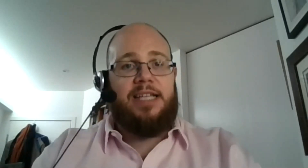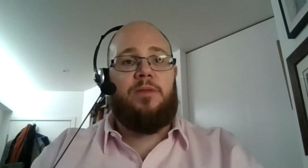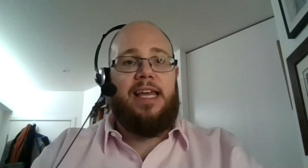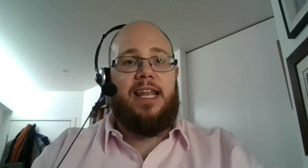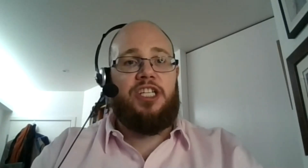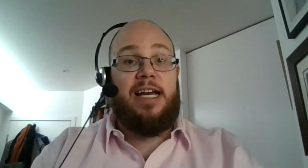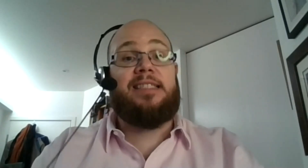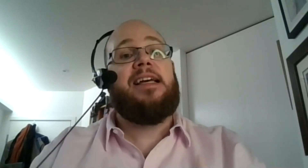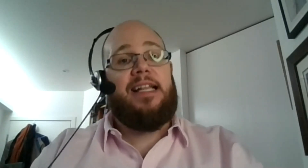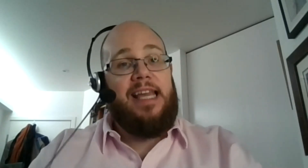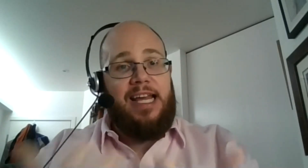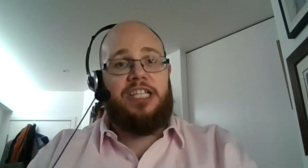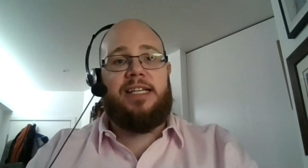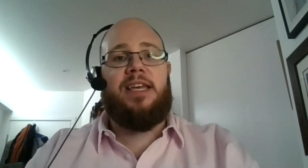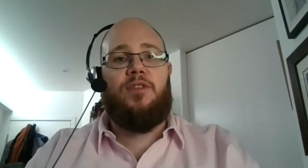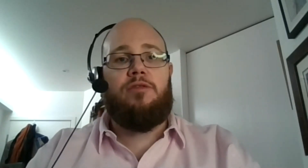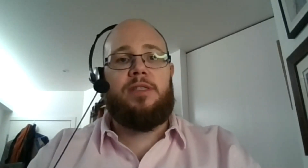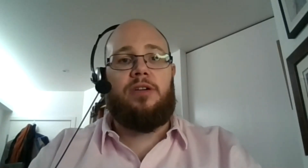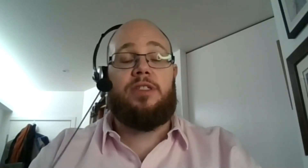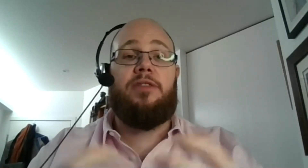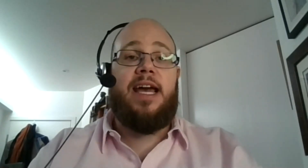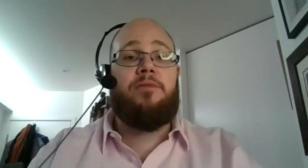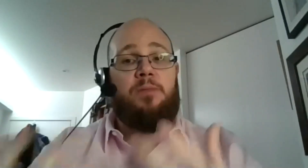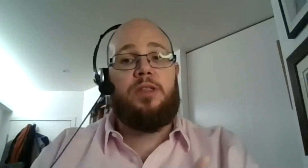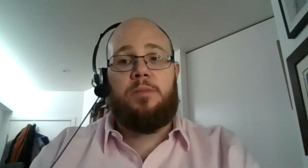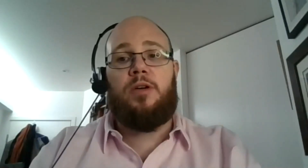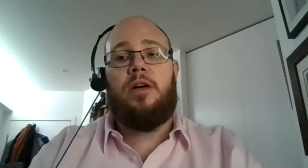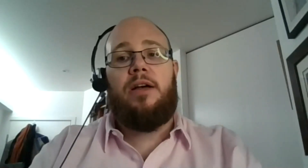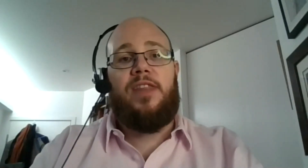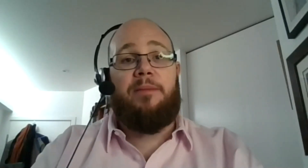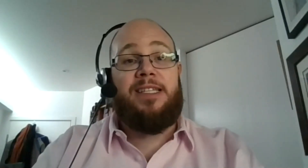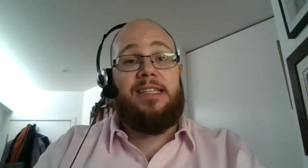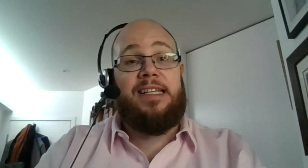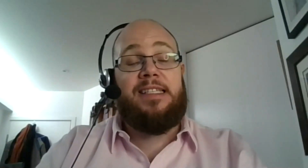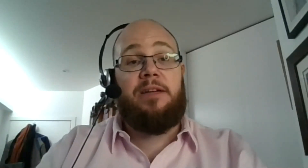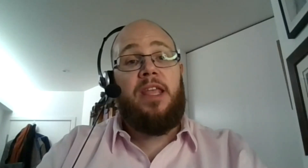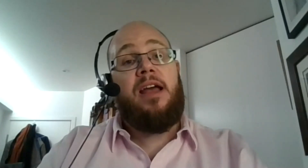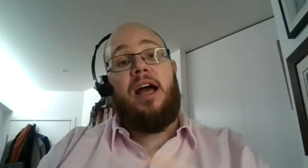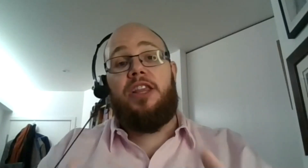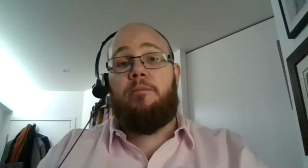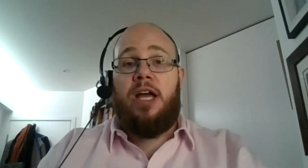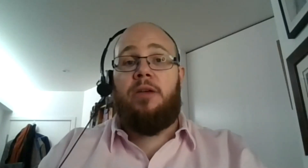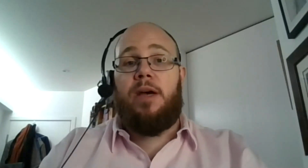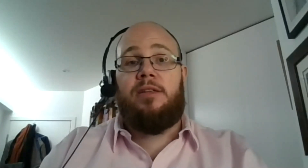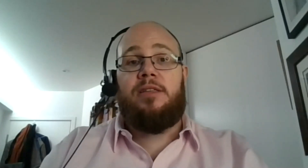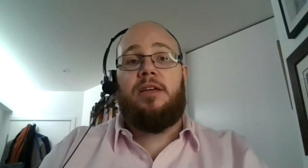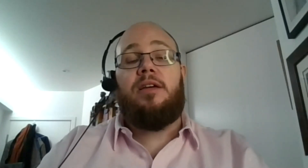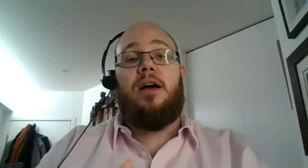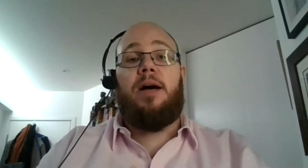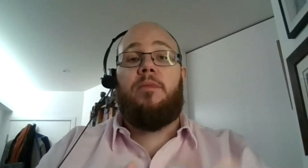with the NHS, and the NHS give you your results. So they're responsible for that bit of the system. At the moment, for